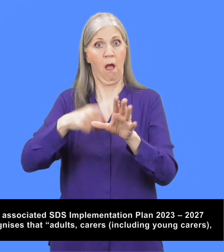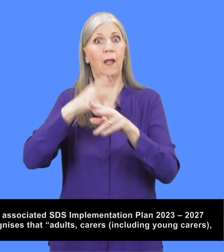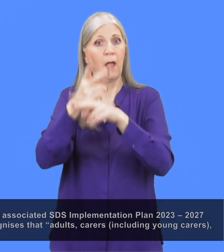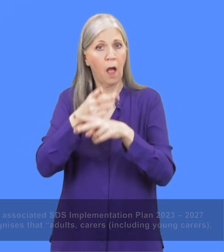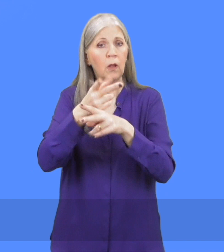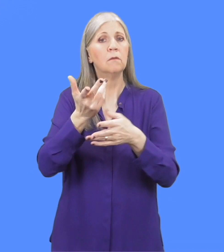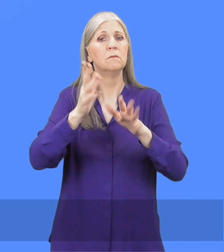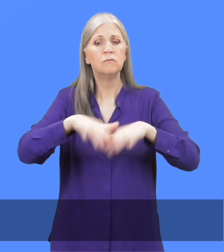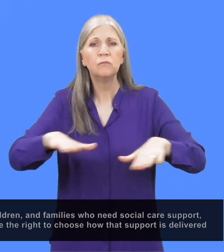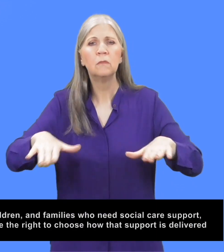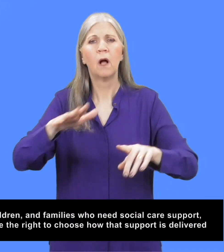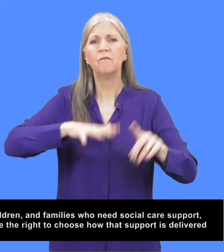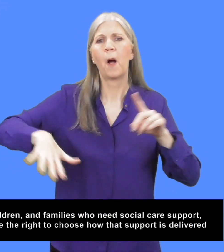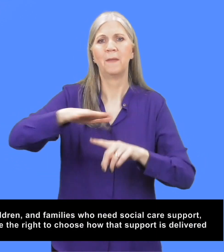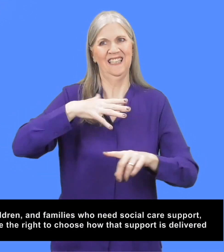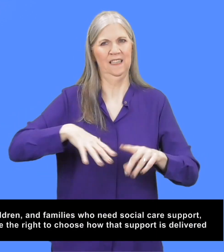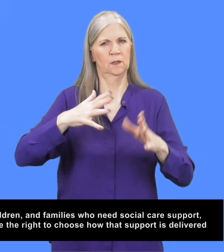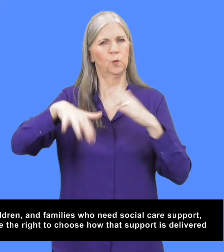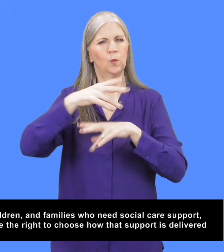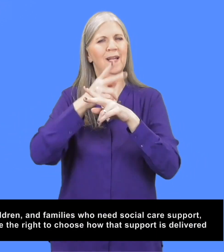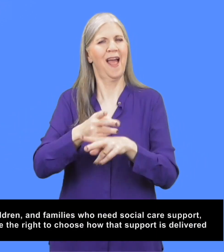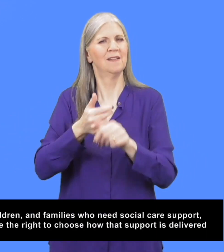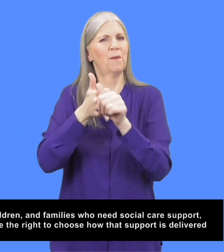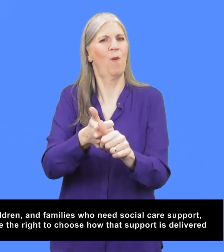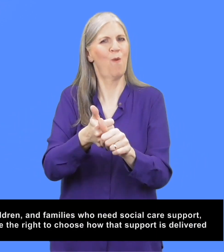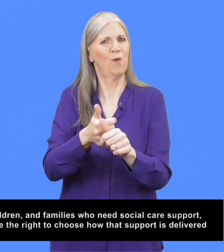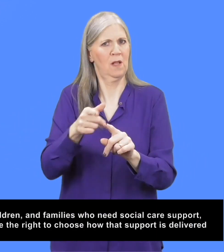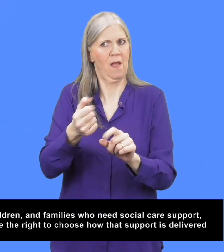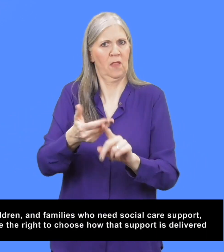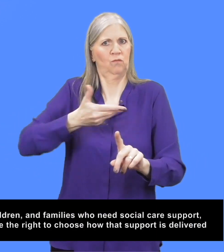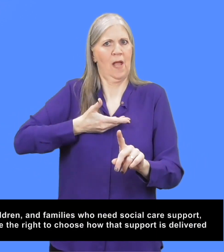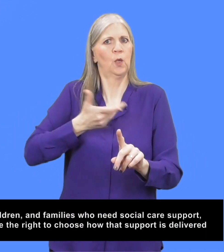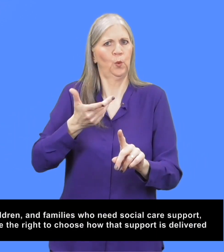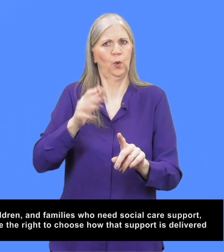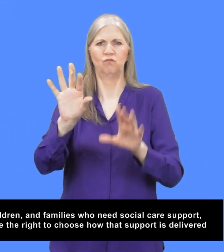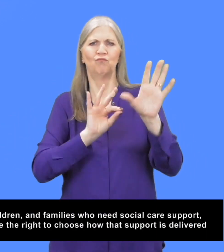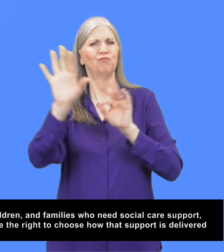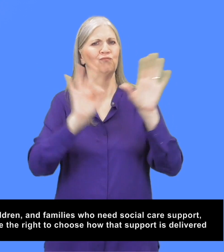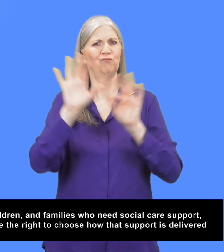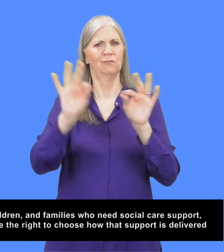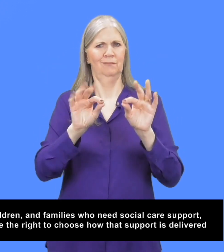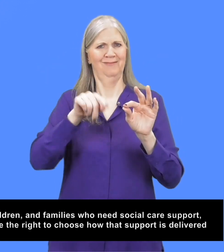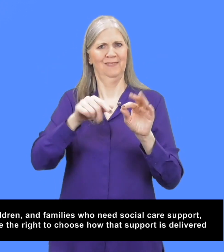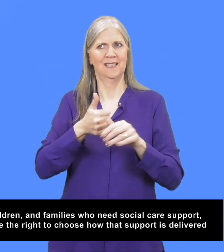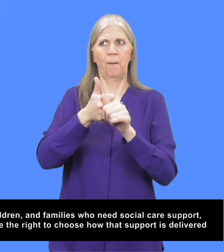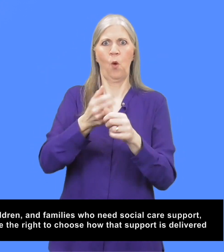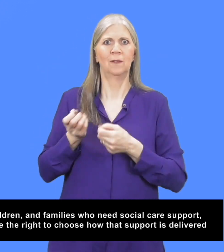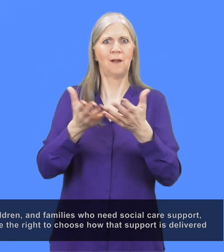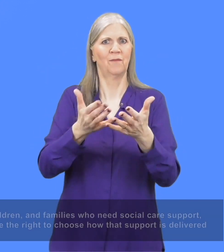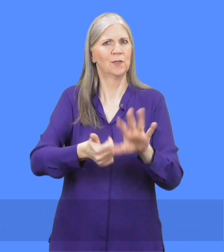carers, children and families who need social care support have the right to choose how that support is delivered in order